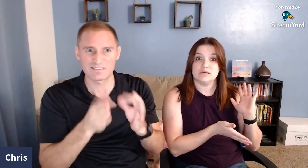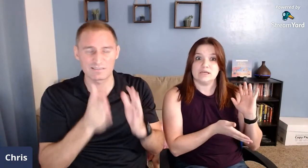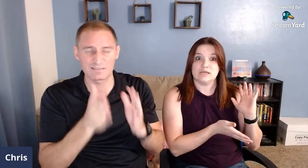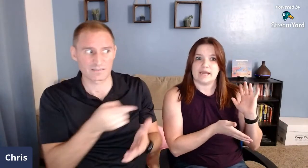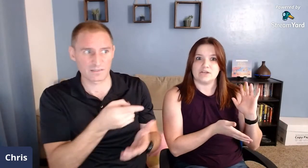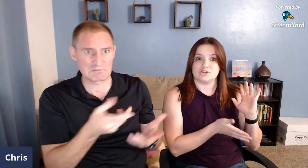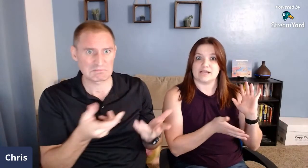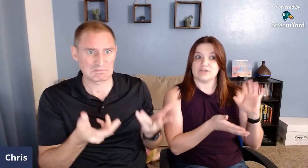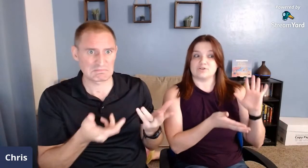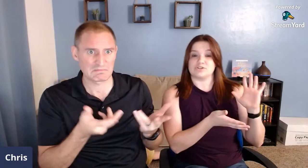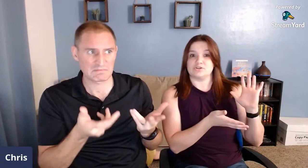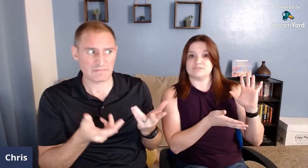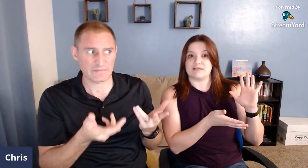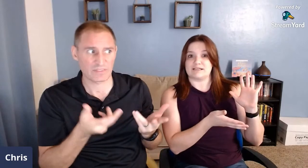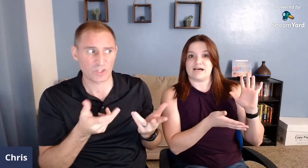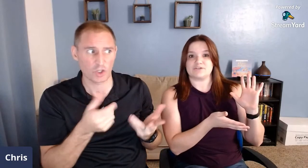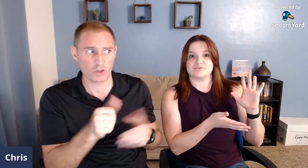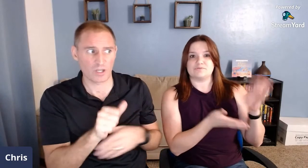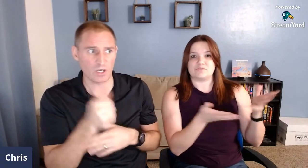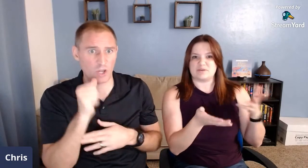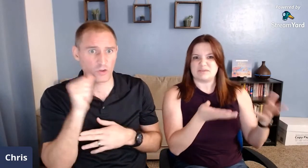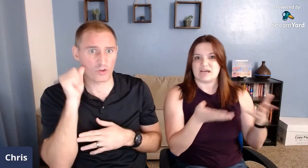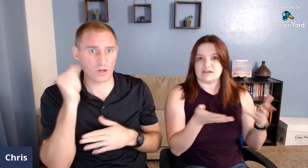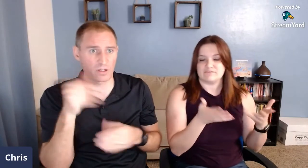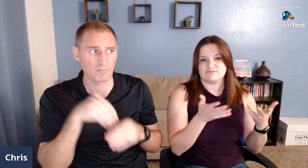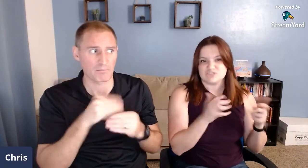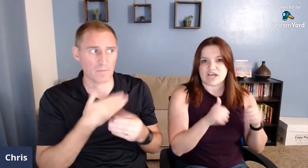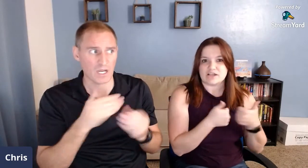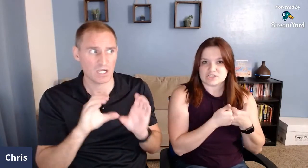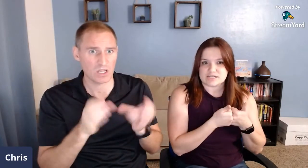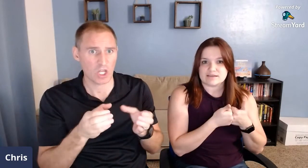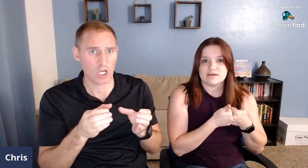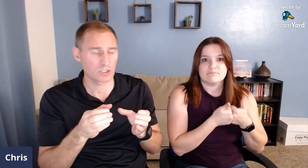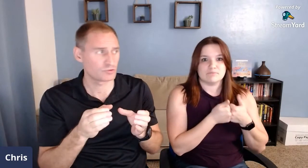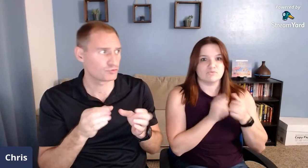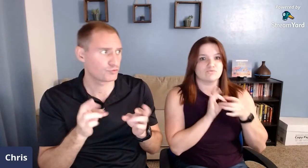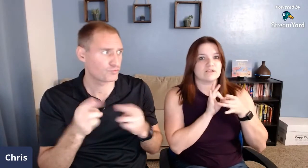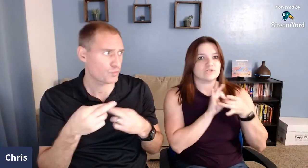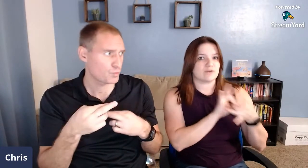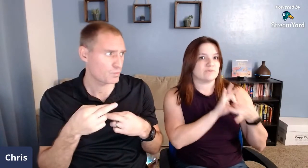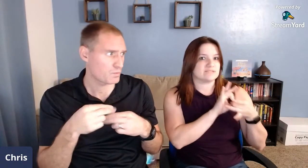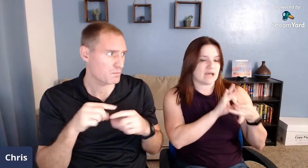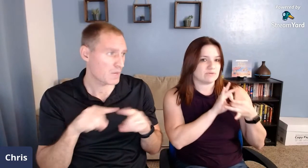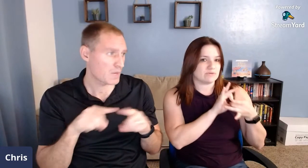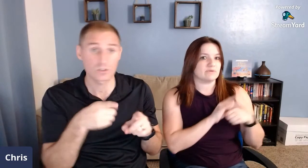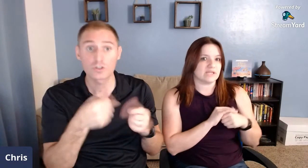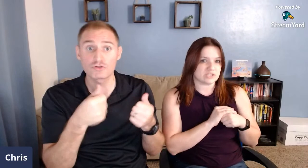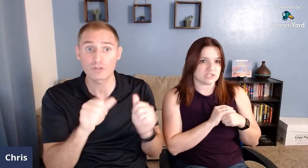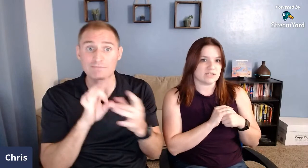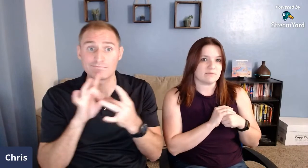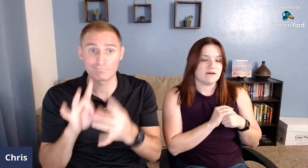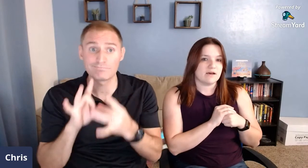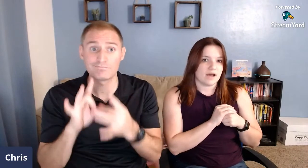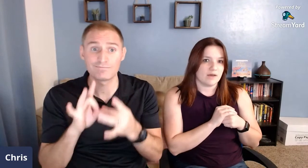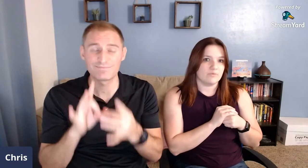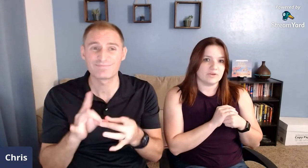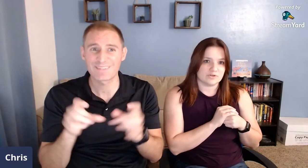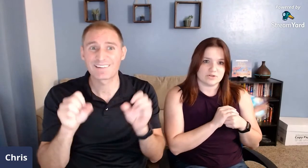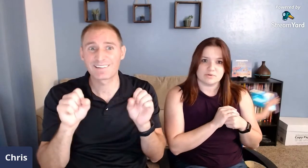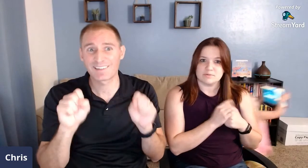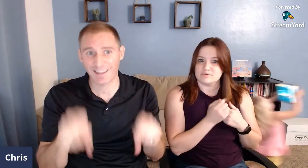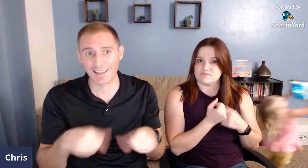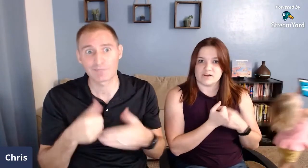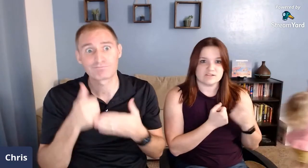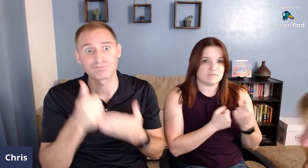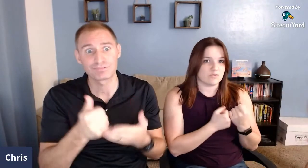you, and you're like another adult in my classroom, so it can be kind of challenging. But really try to establish that relationship with